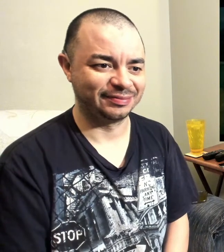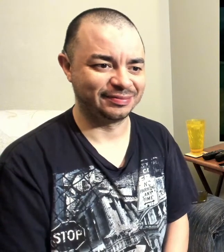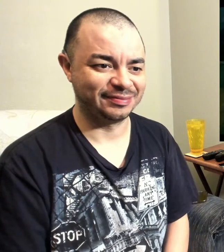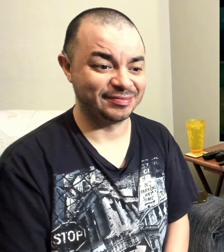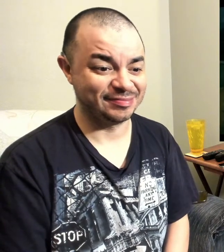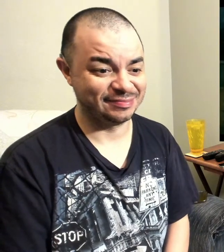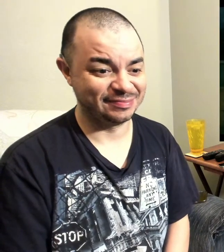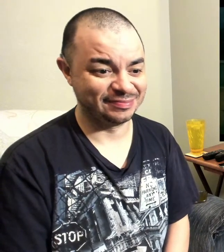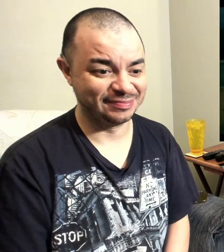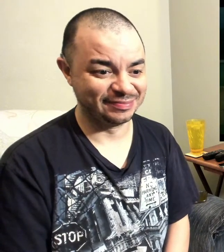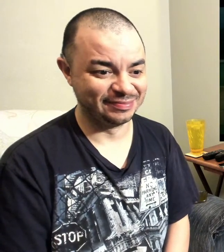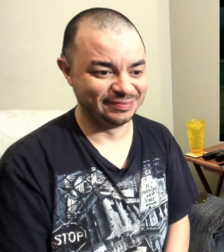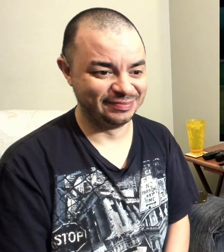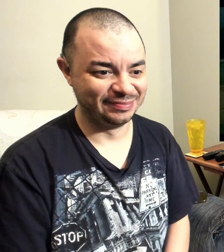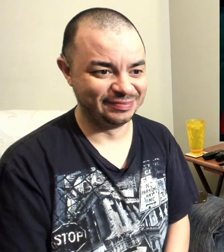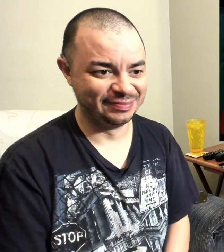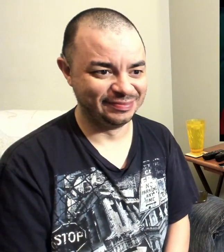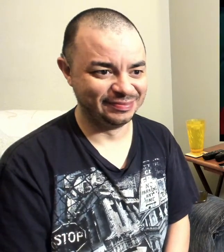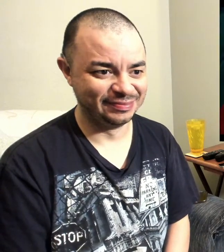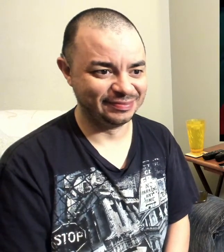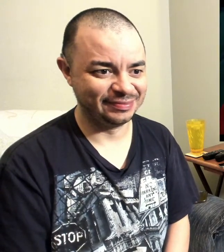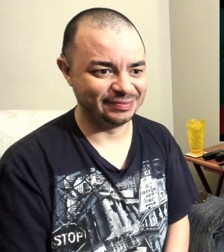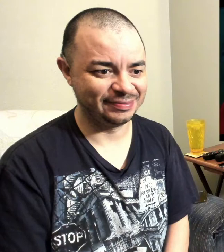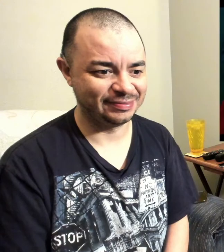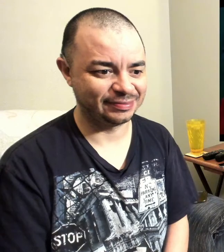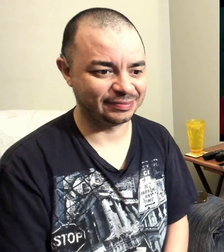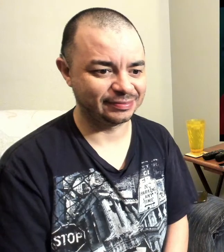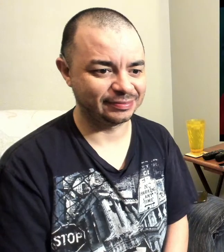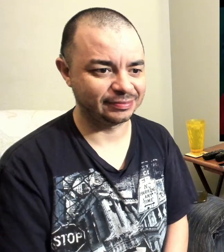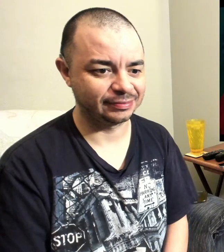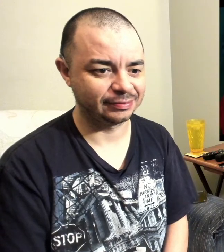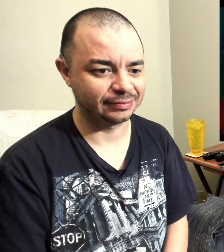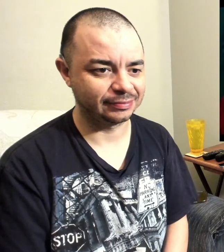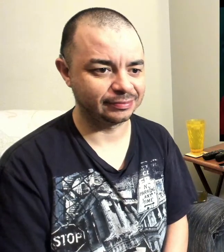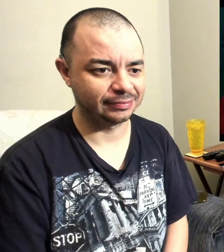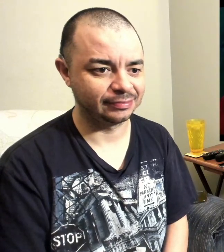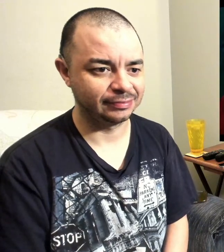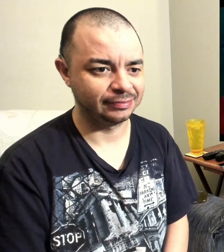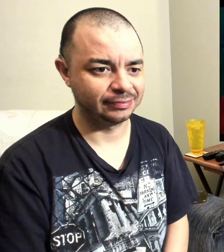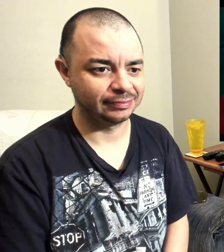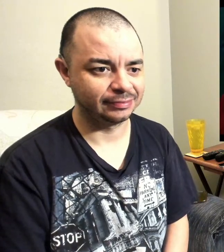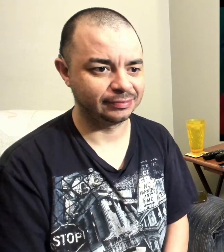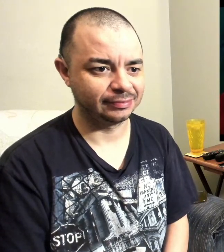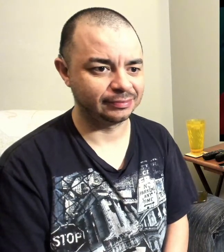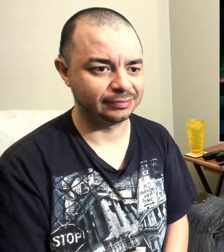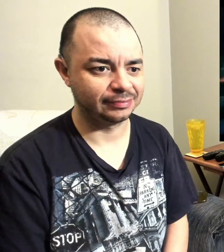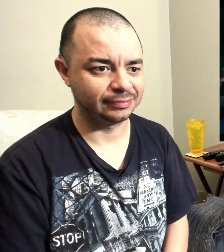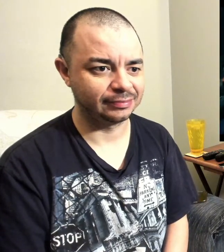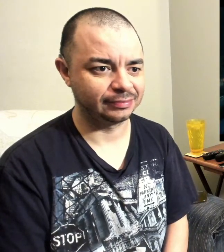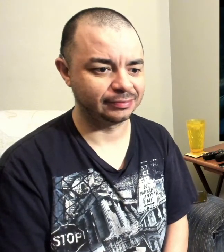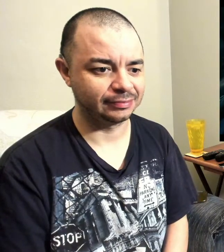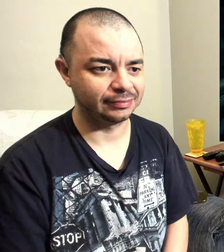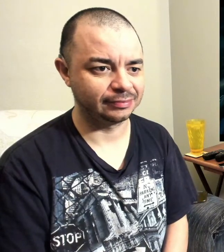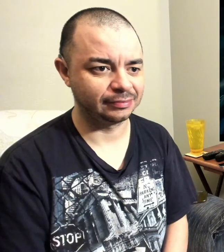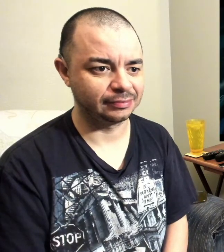Really? What's weird about it? Nothing. Just that you were the same rank. Huh? As